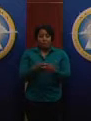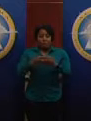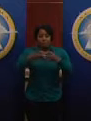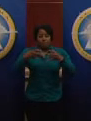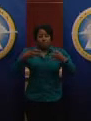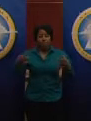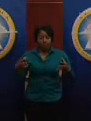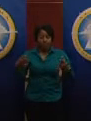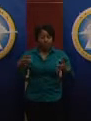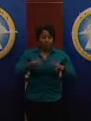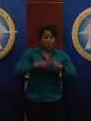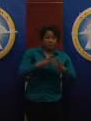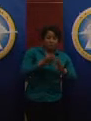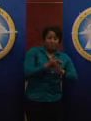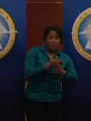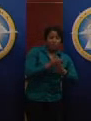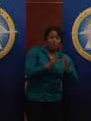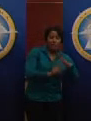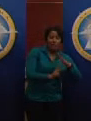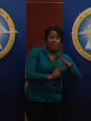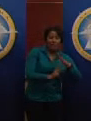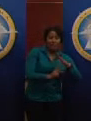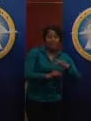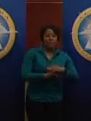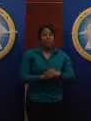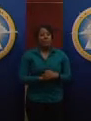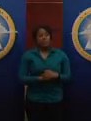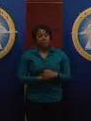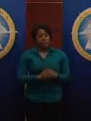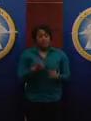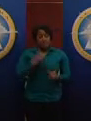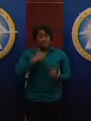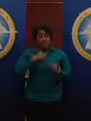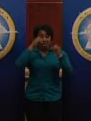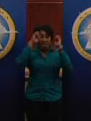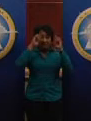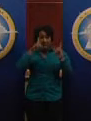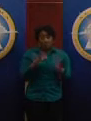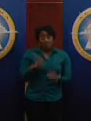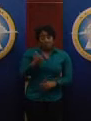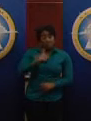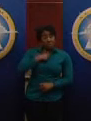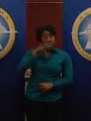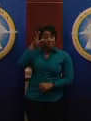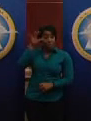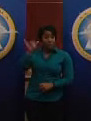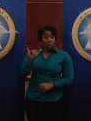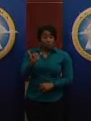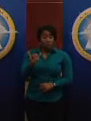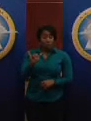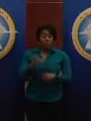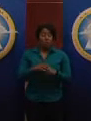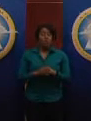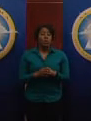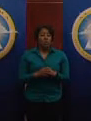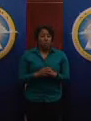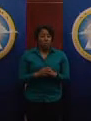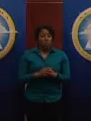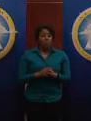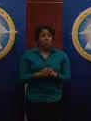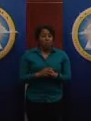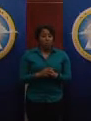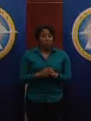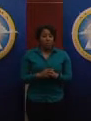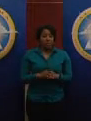pre-K. Now, as an educator, I can tell you, and as a parent, it is much different to